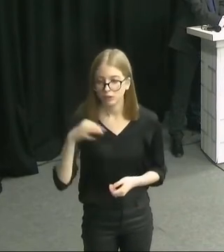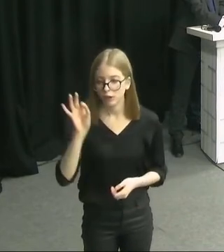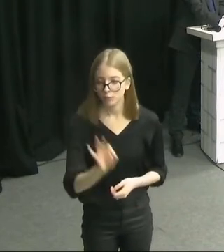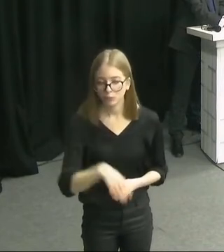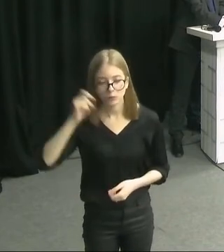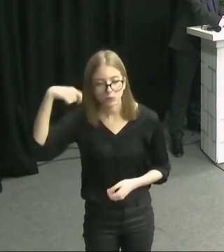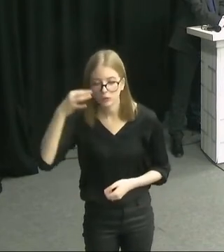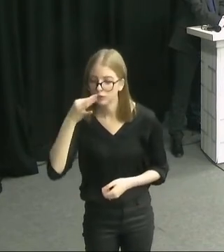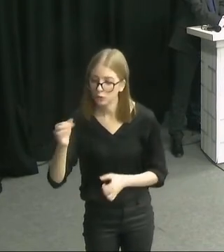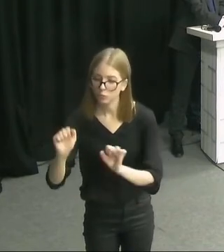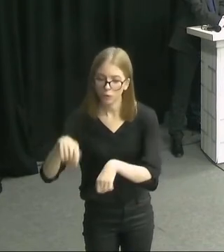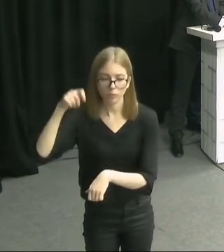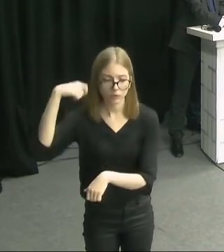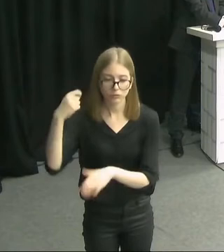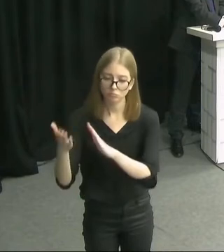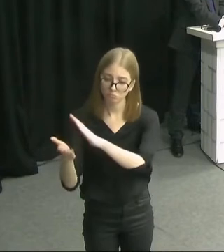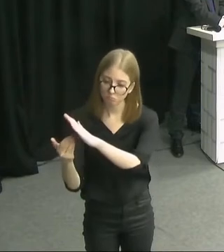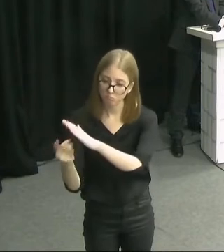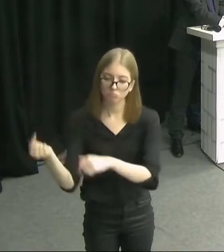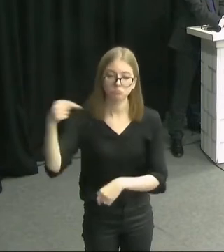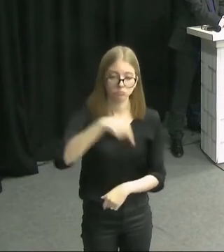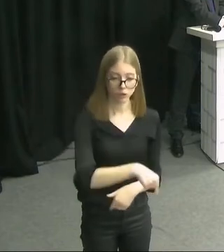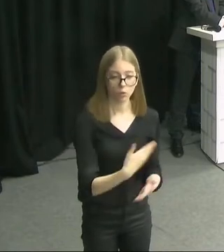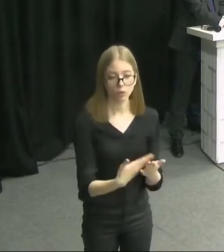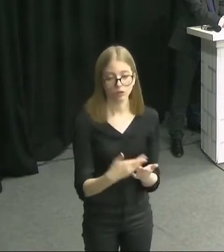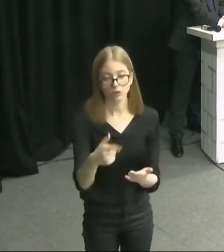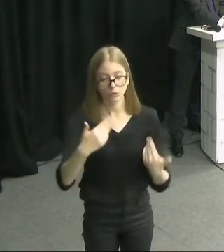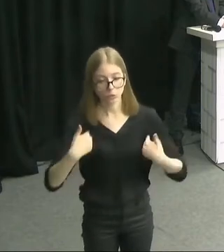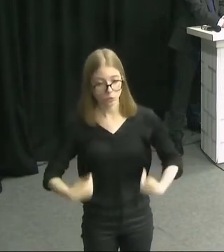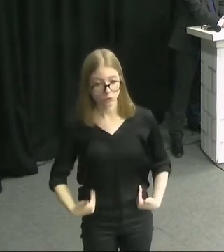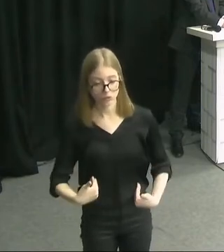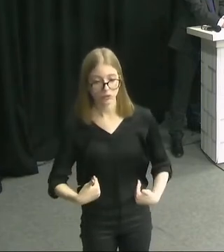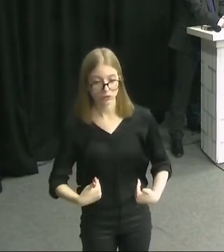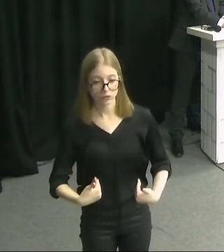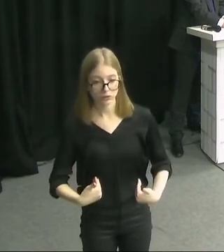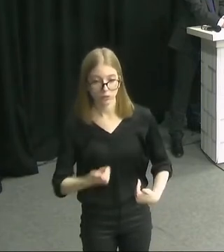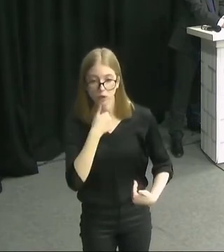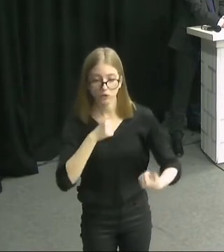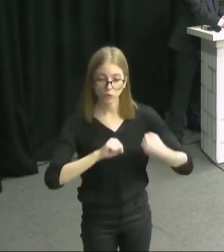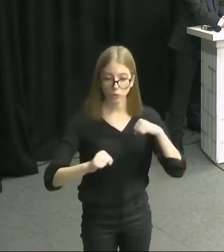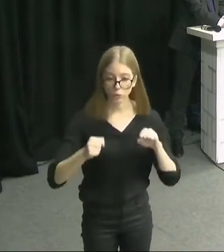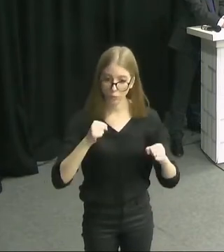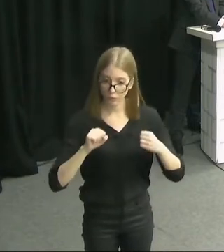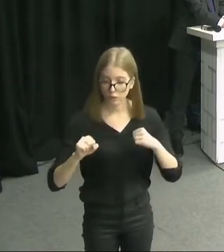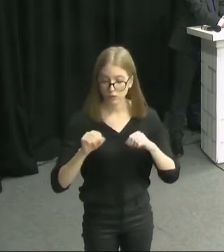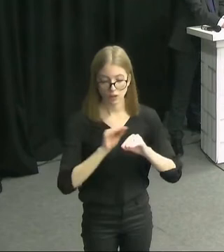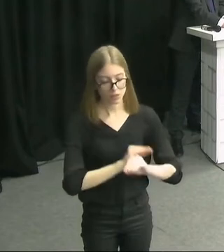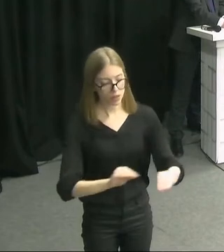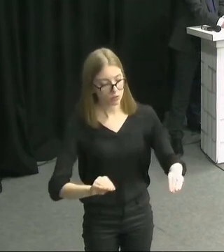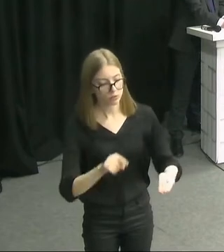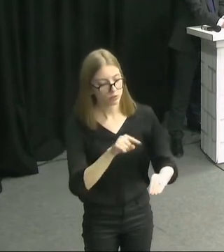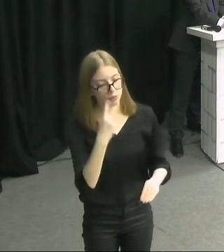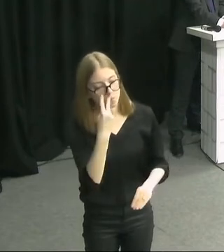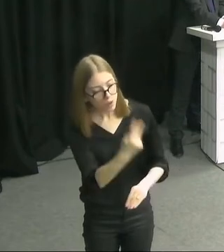to the students to participate in the lectures. One thing is reading something in